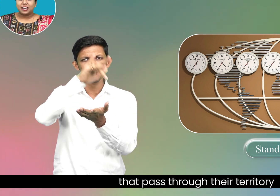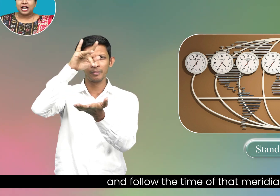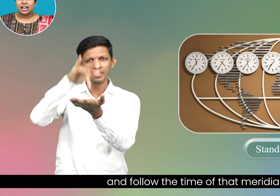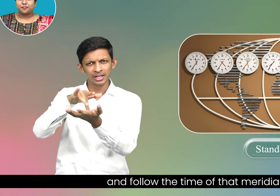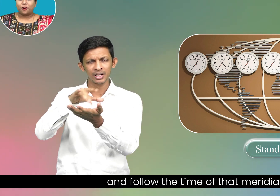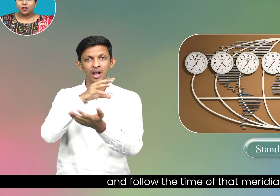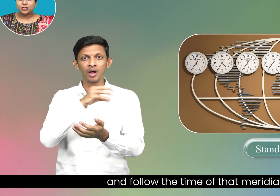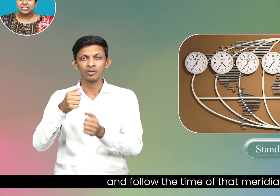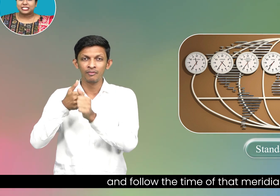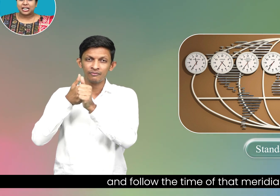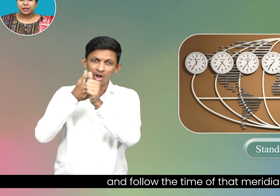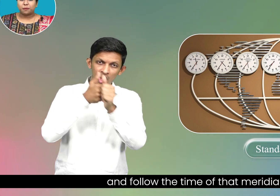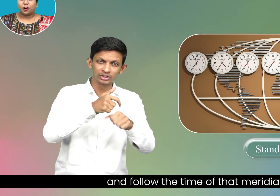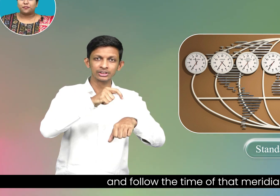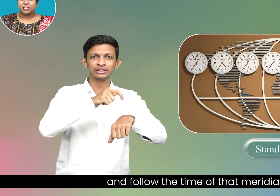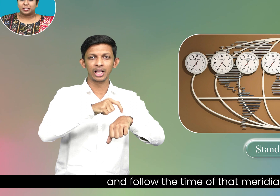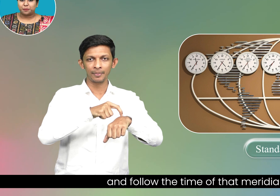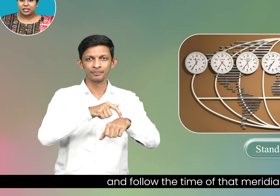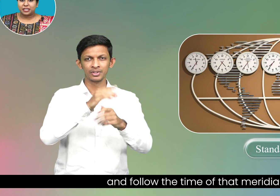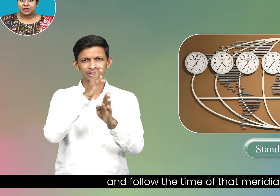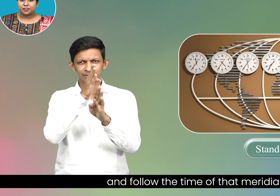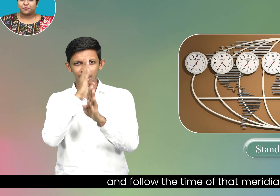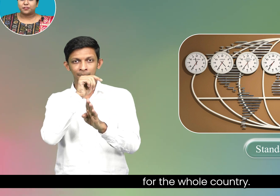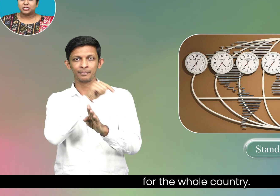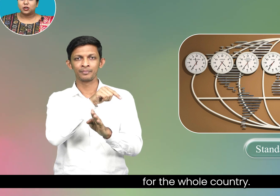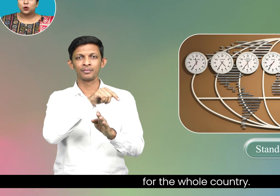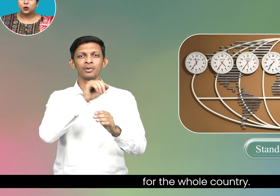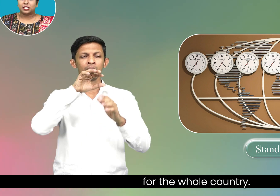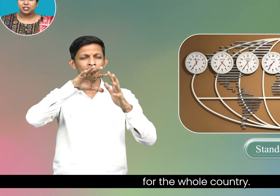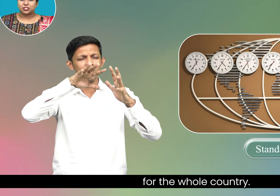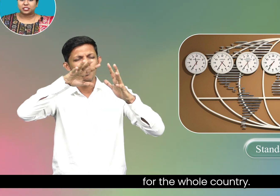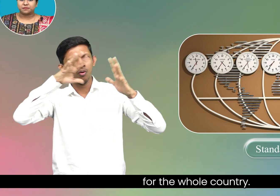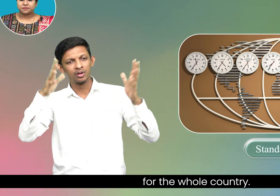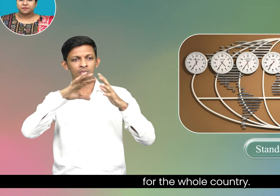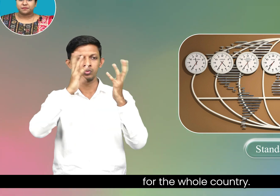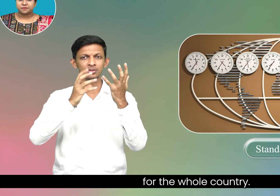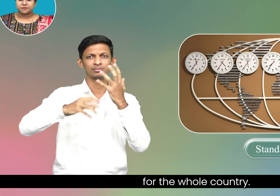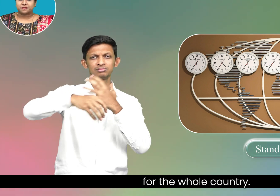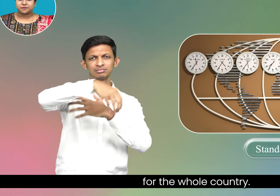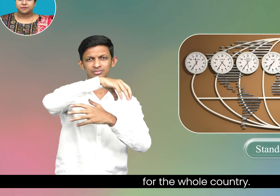and follow the time of that meridian for the whole country.